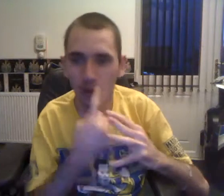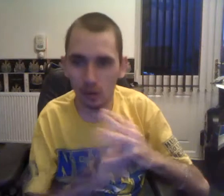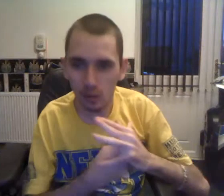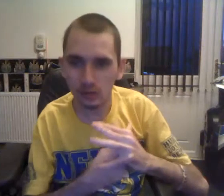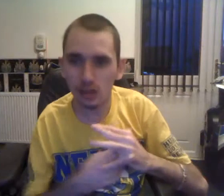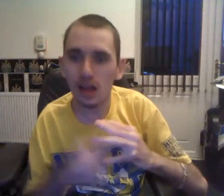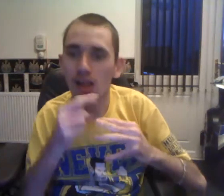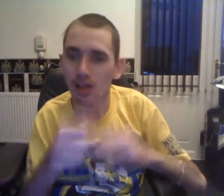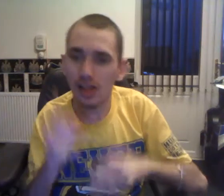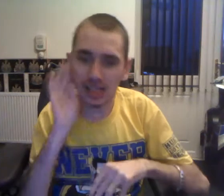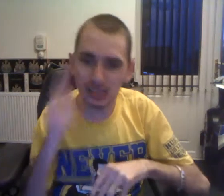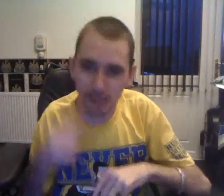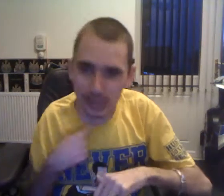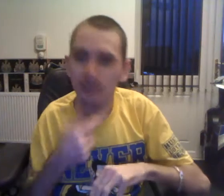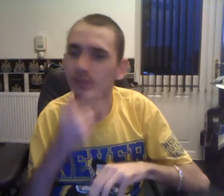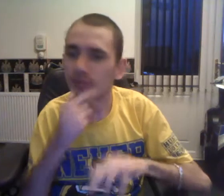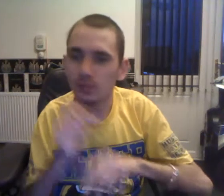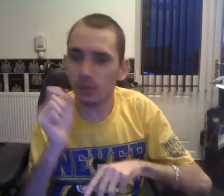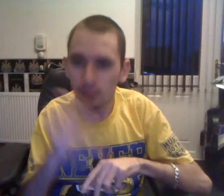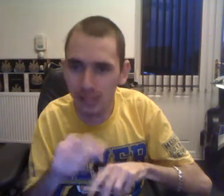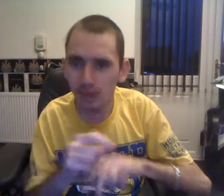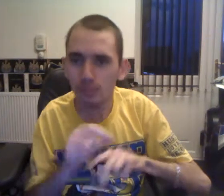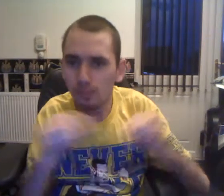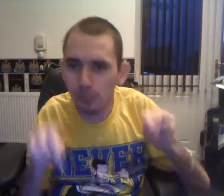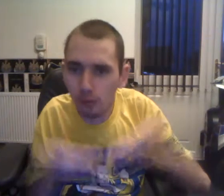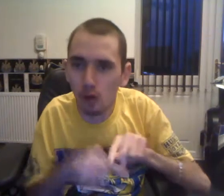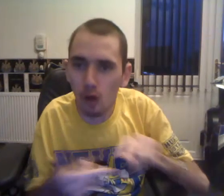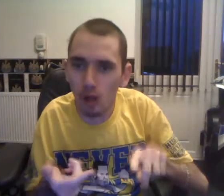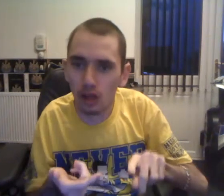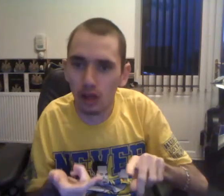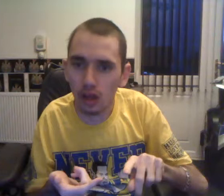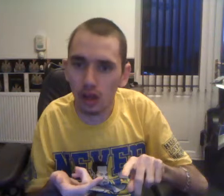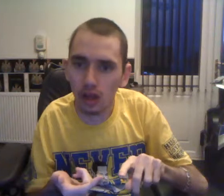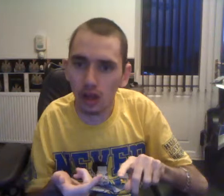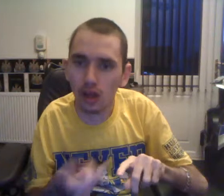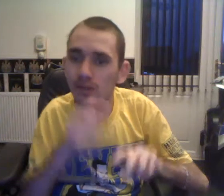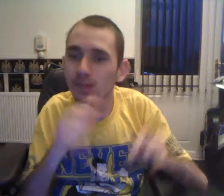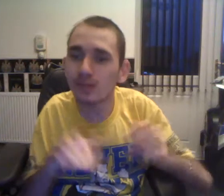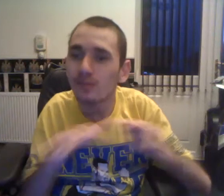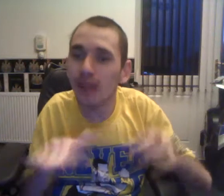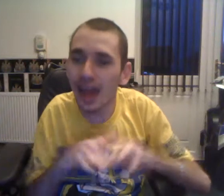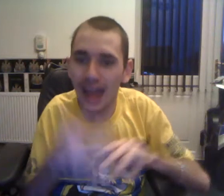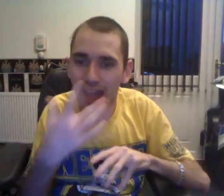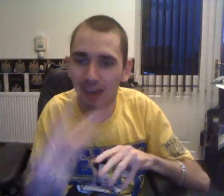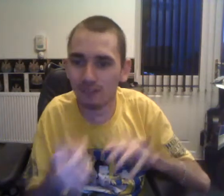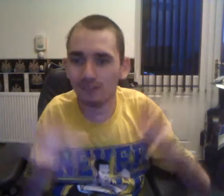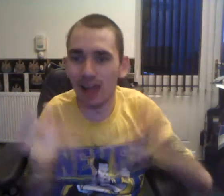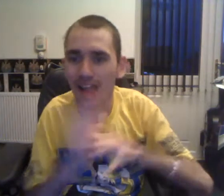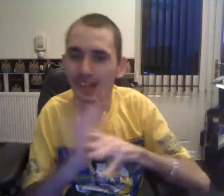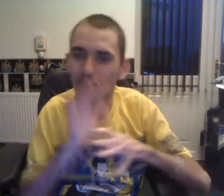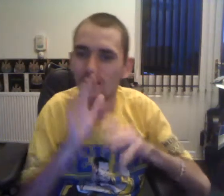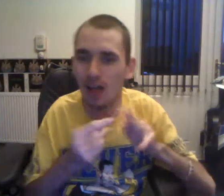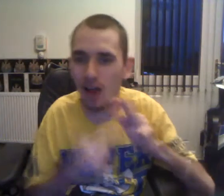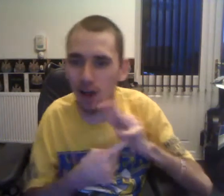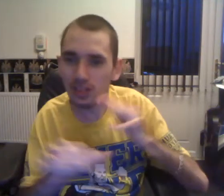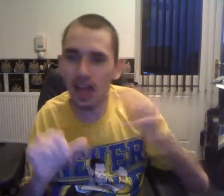rule, listen to me, please don't pee in the pool. People swim to have fun and be mellow. That's